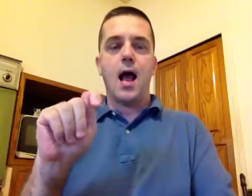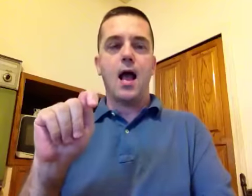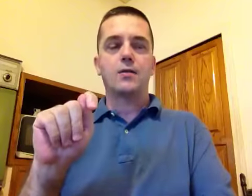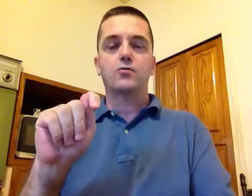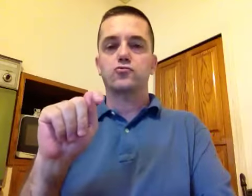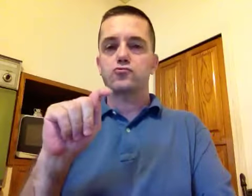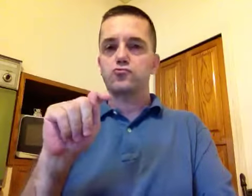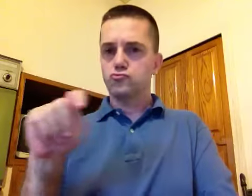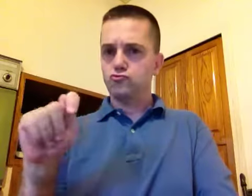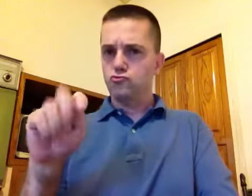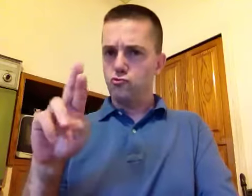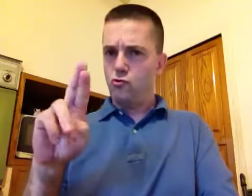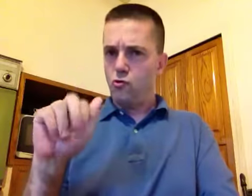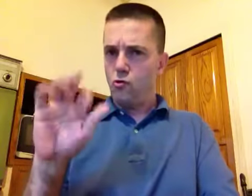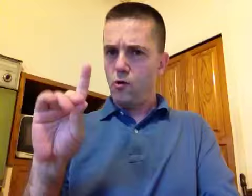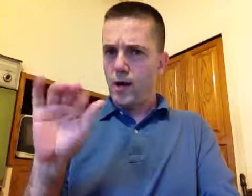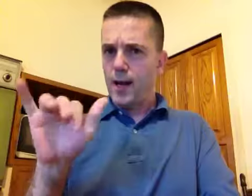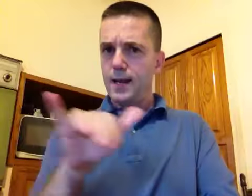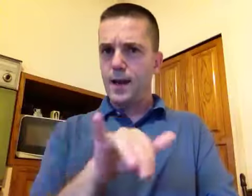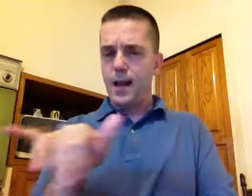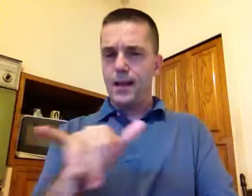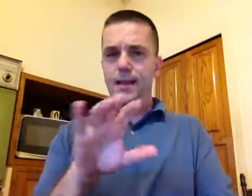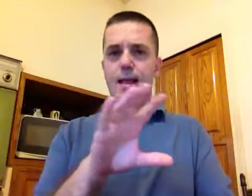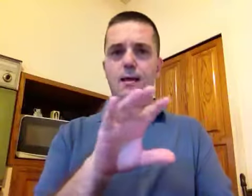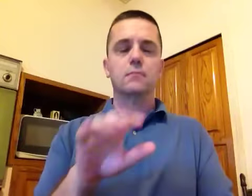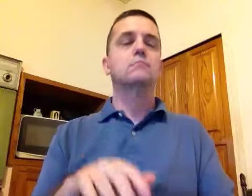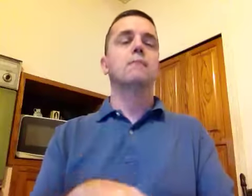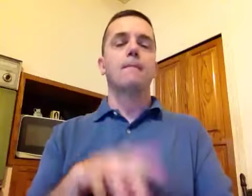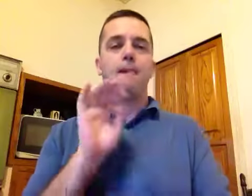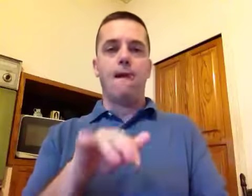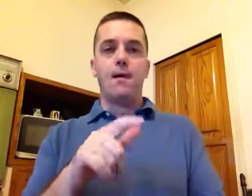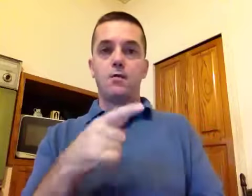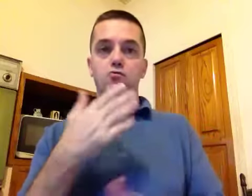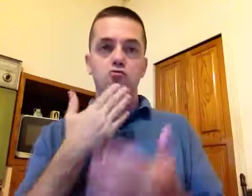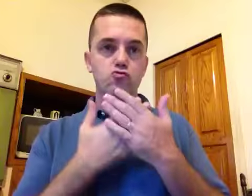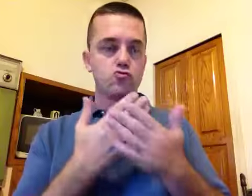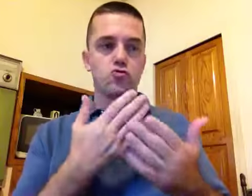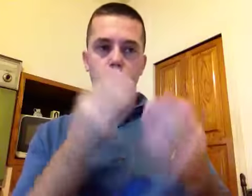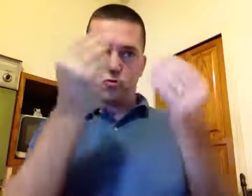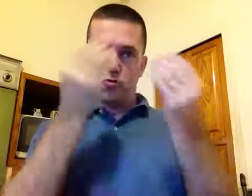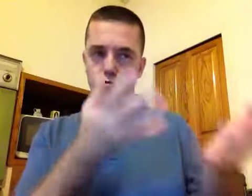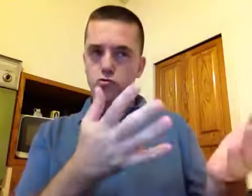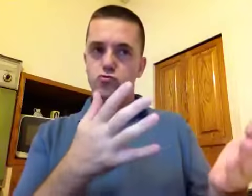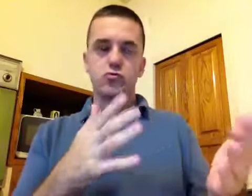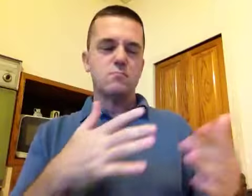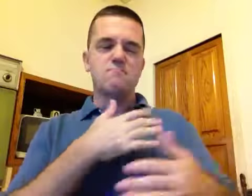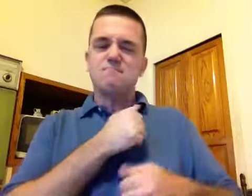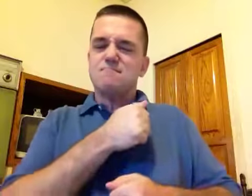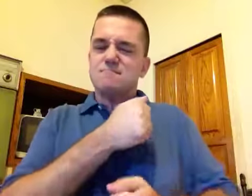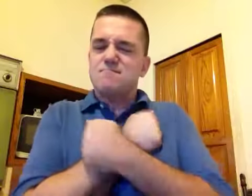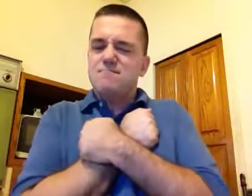good news is you have a very bright young man that's not afraid of work. The bad news is he's always looking for a shortcut.